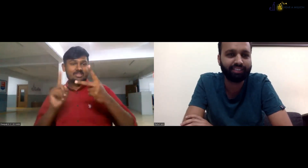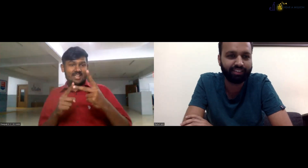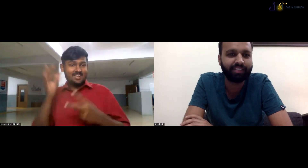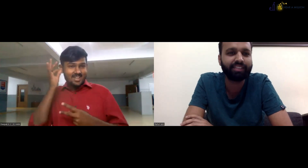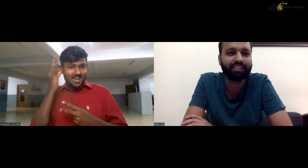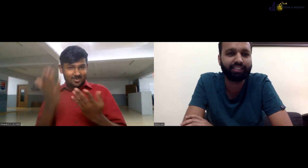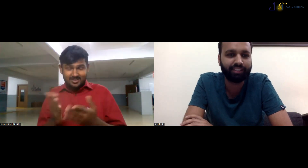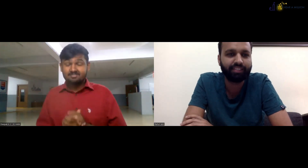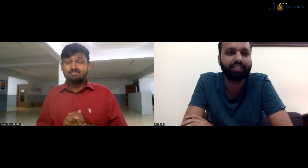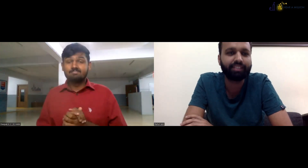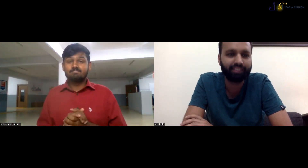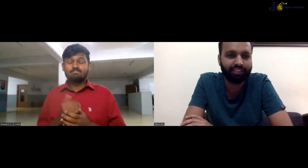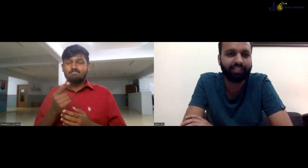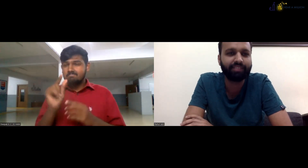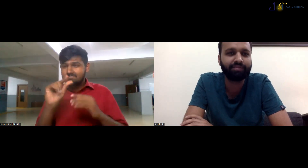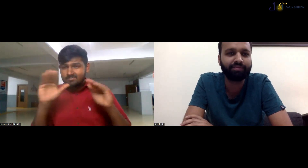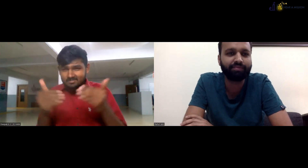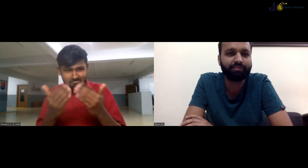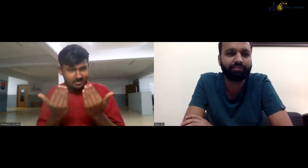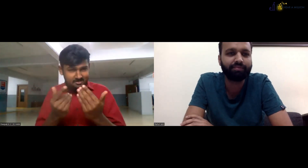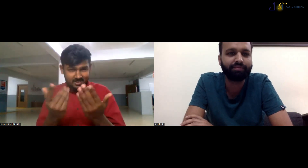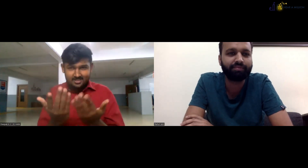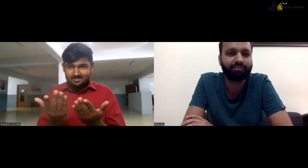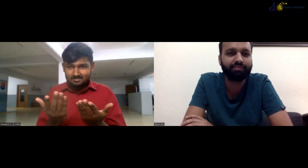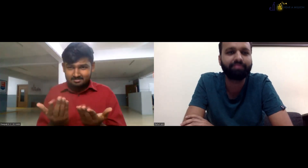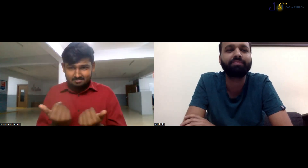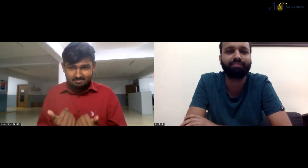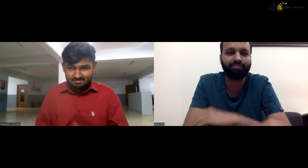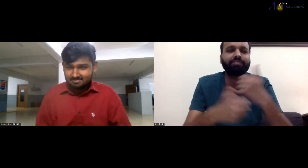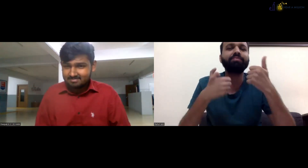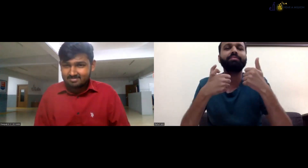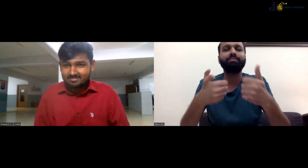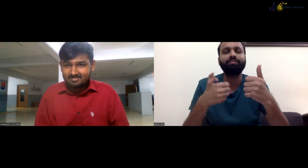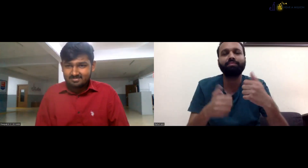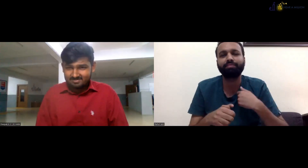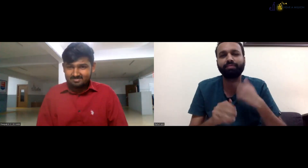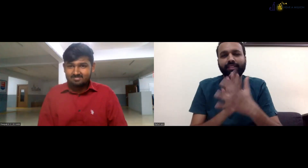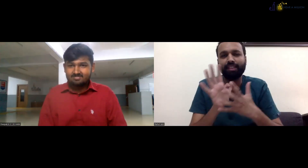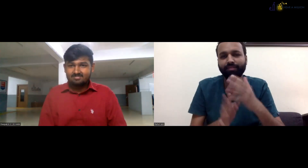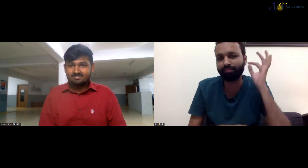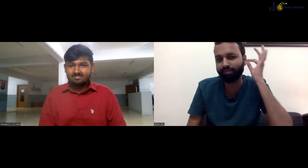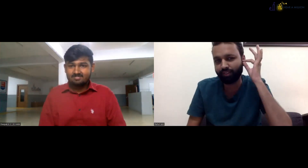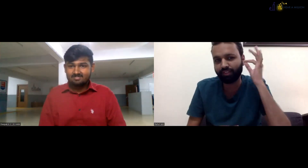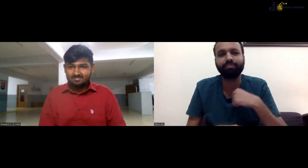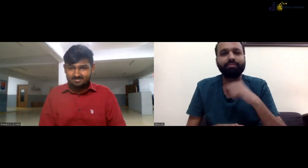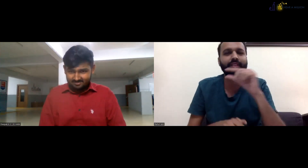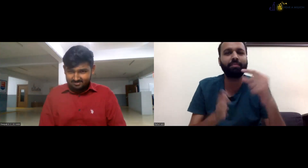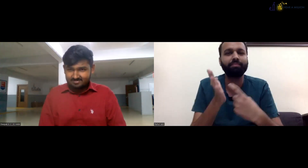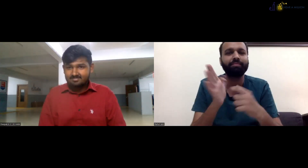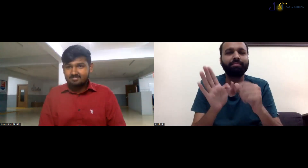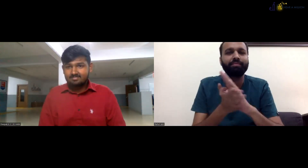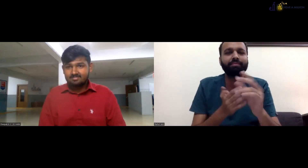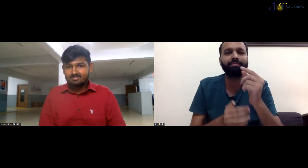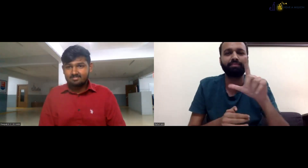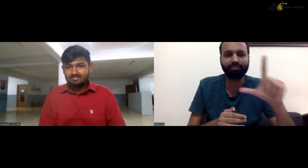So we had a session with Archana. Now it is turn for Rahul. Can you please introduce yourself for the audience?